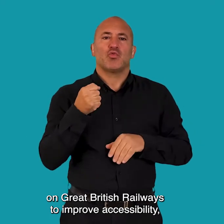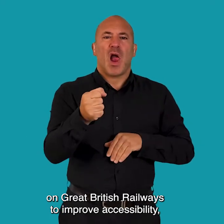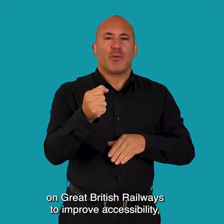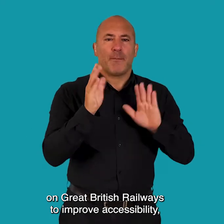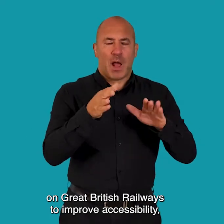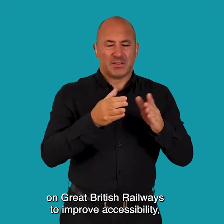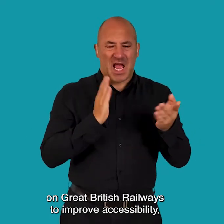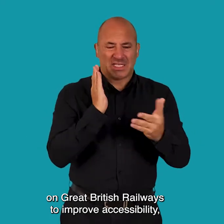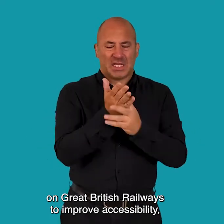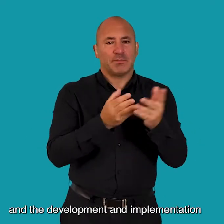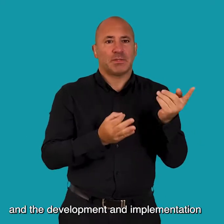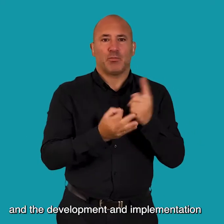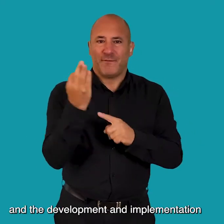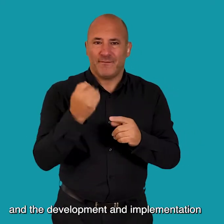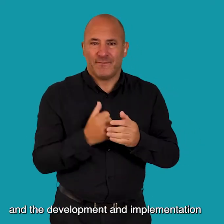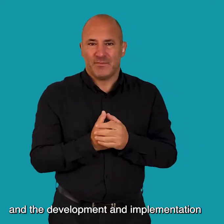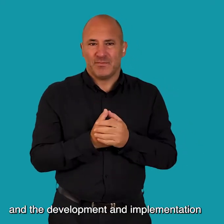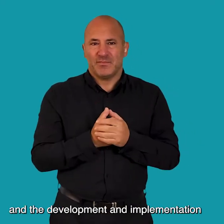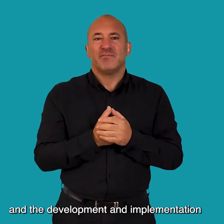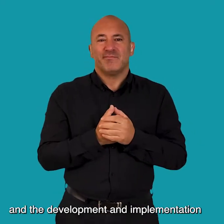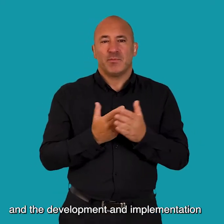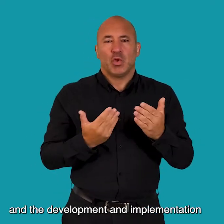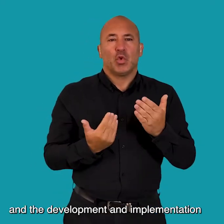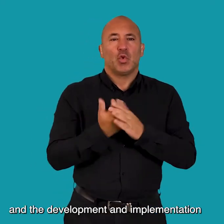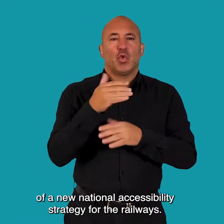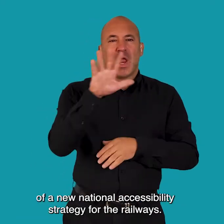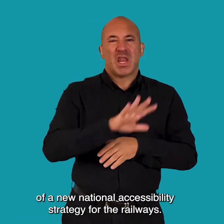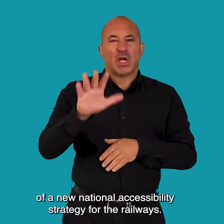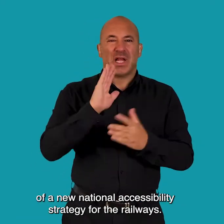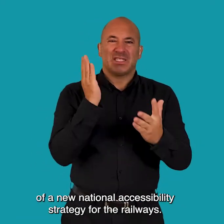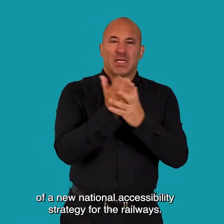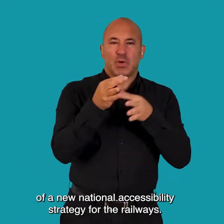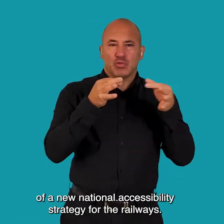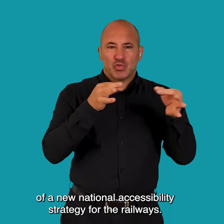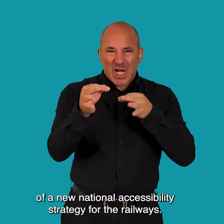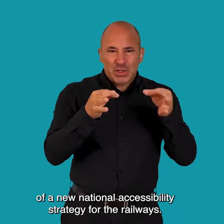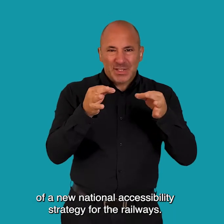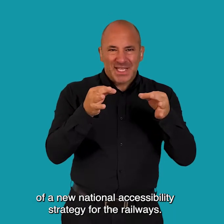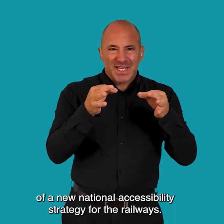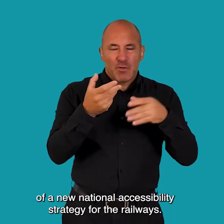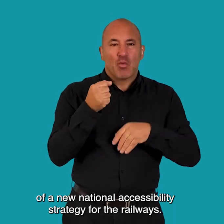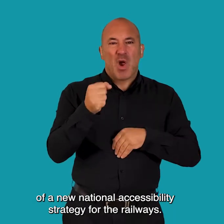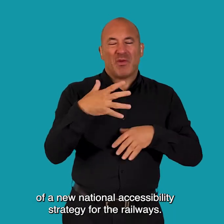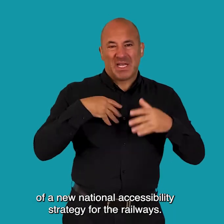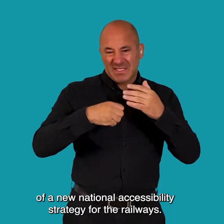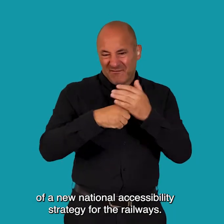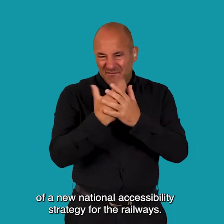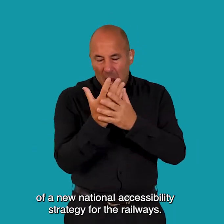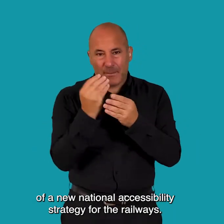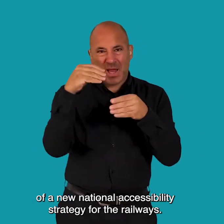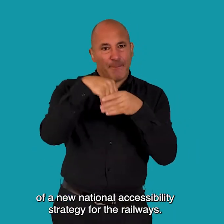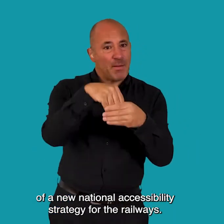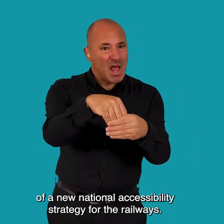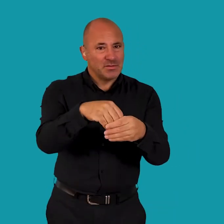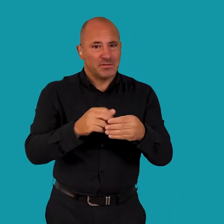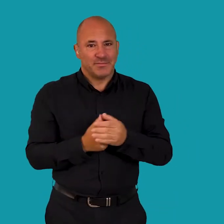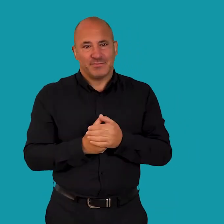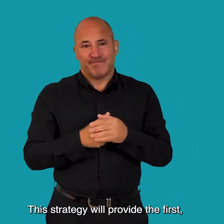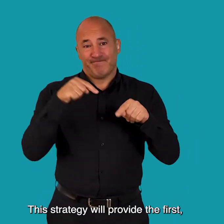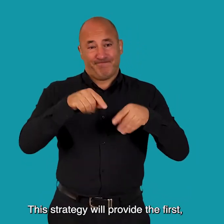accessibility, and the development and implementation of a new national accessibility strategy for the railways. This